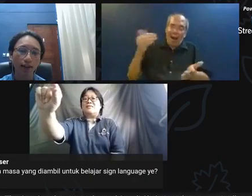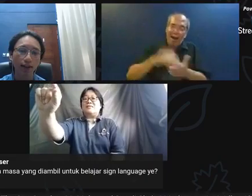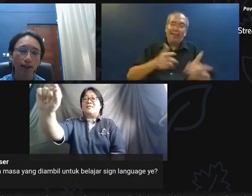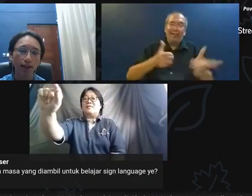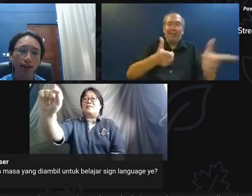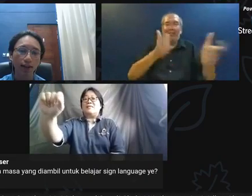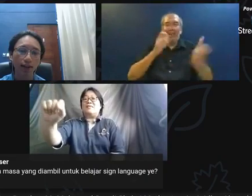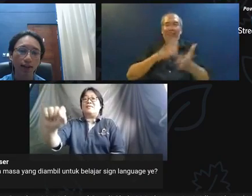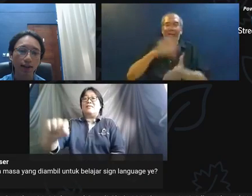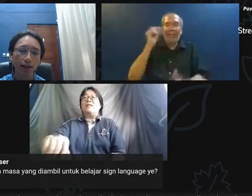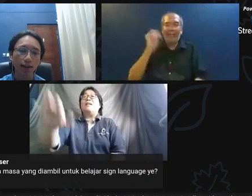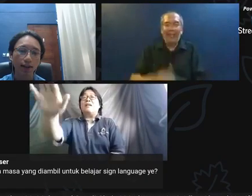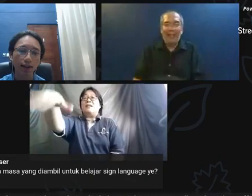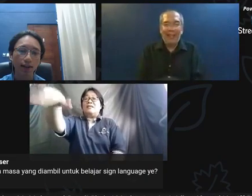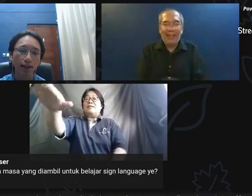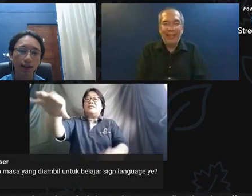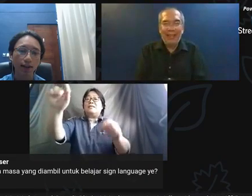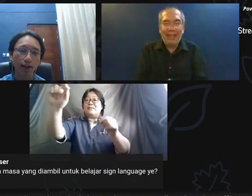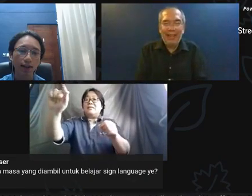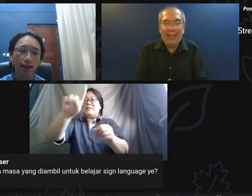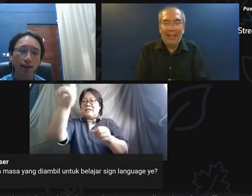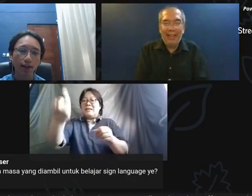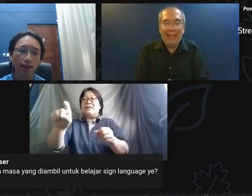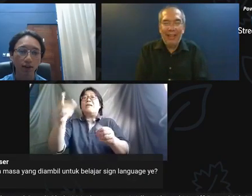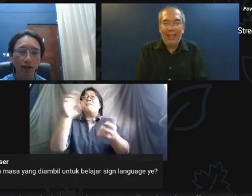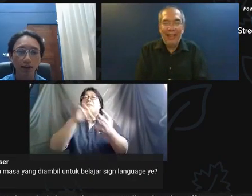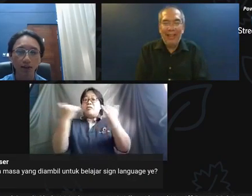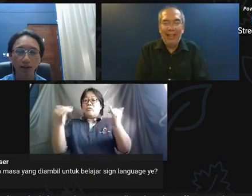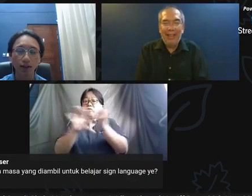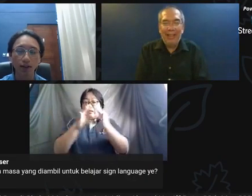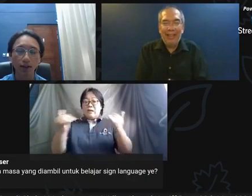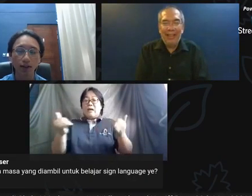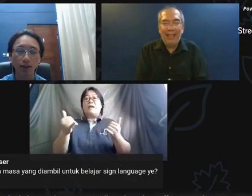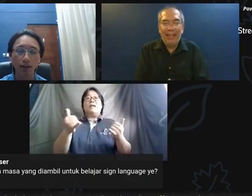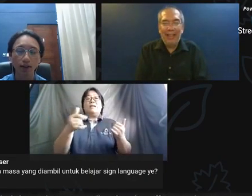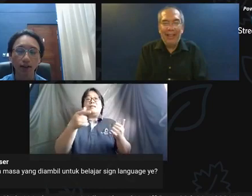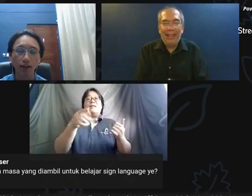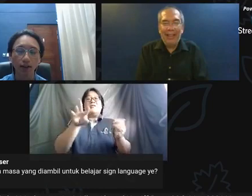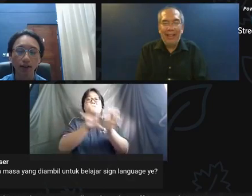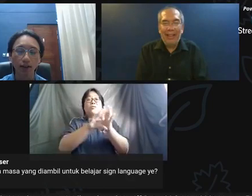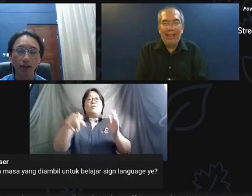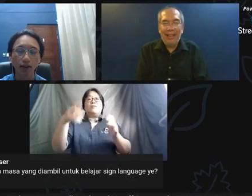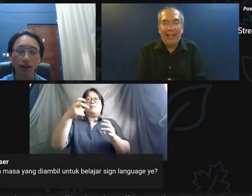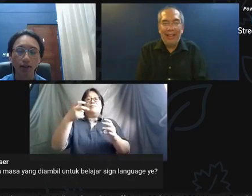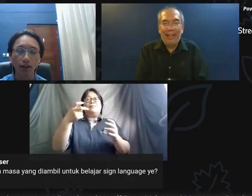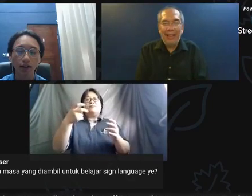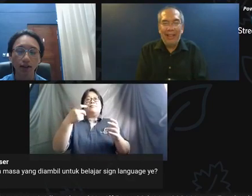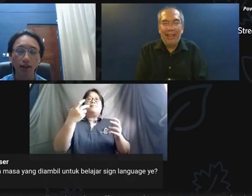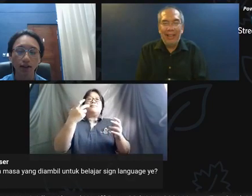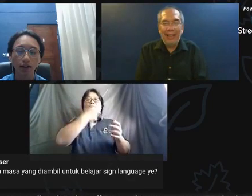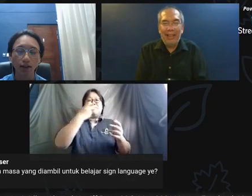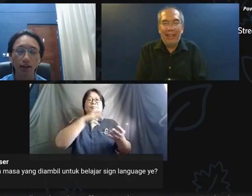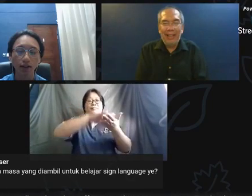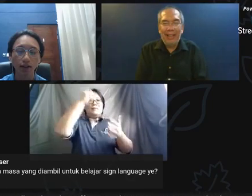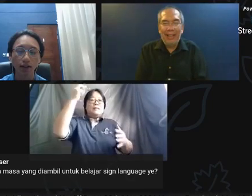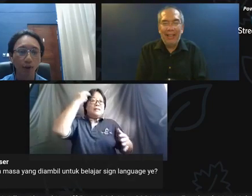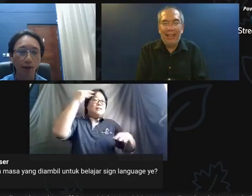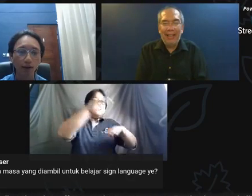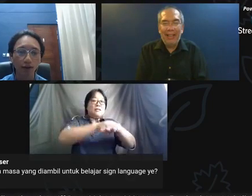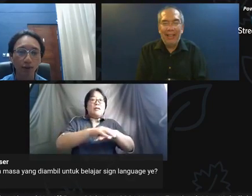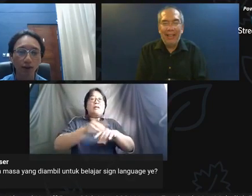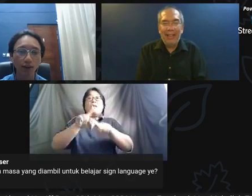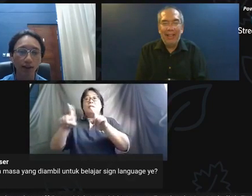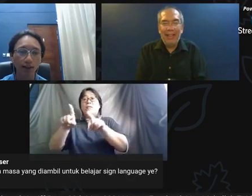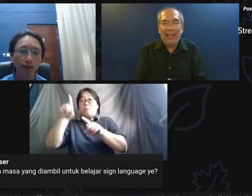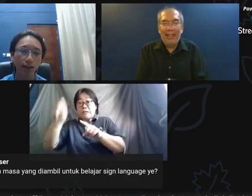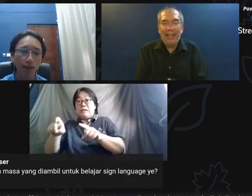ESL and Malay Sign Language as well, just like how hearing people can learn English and Malay? And also, are interpreters